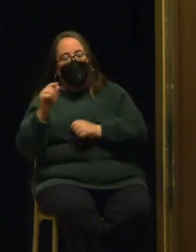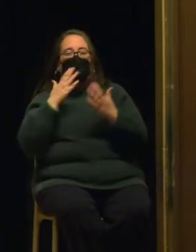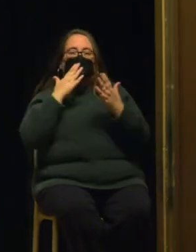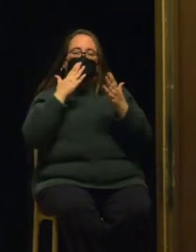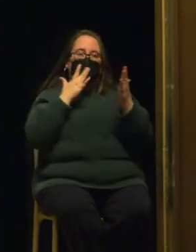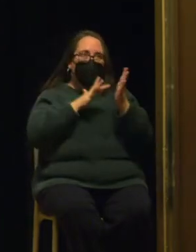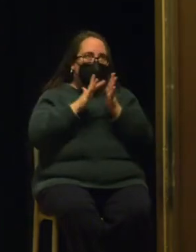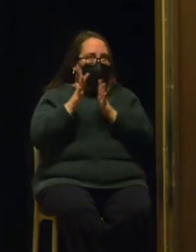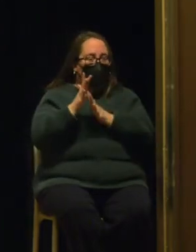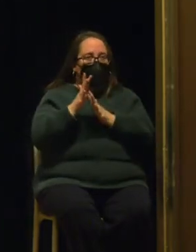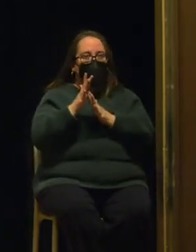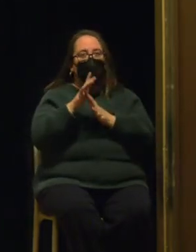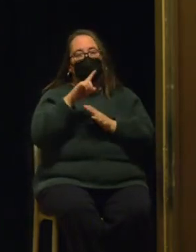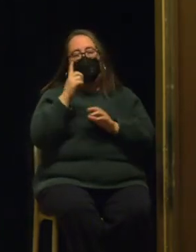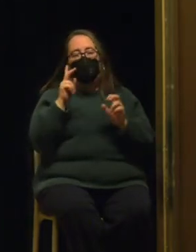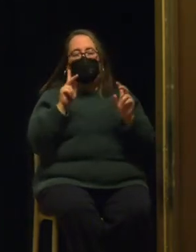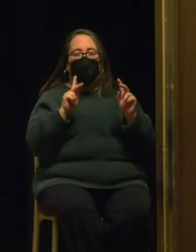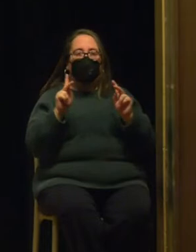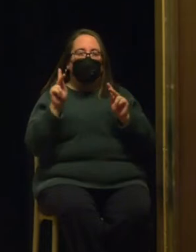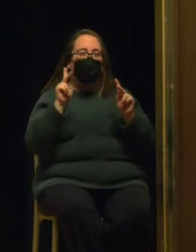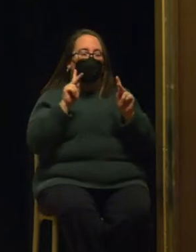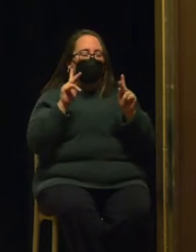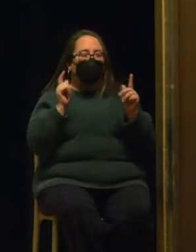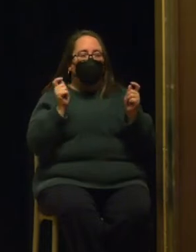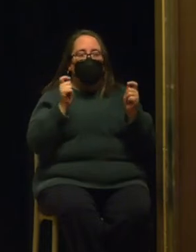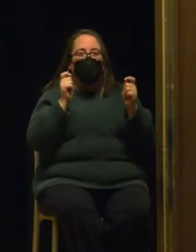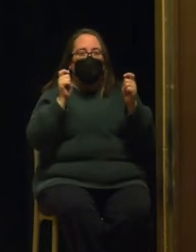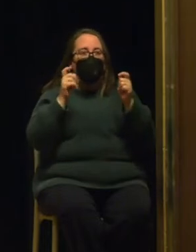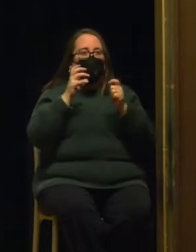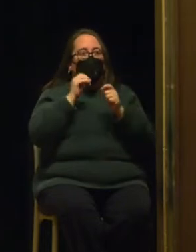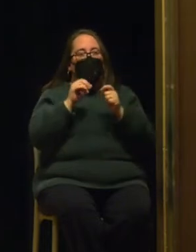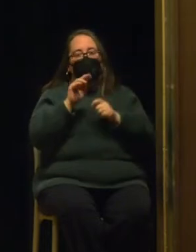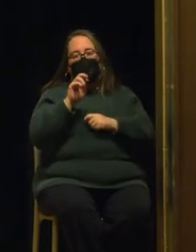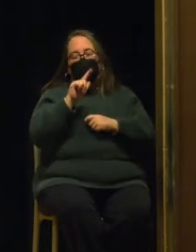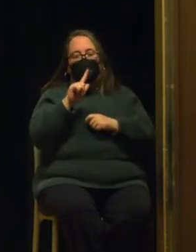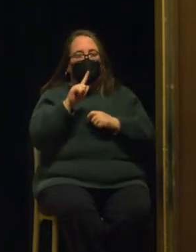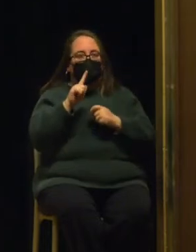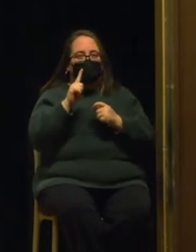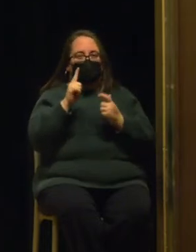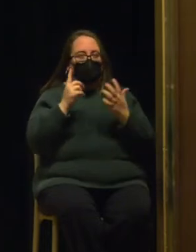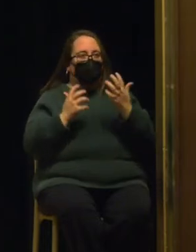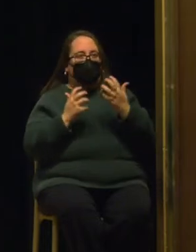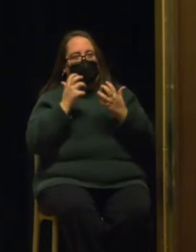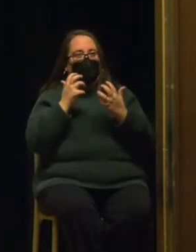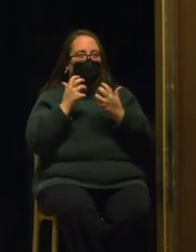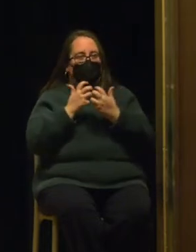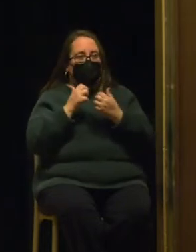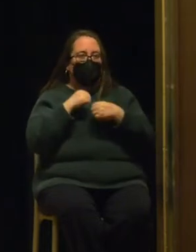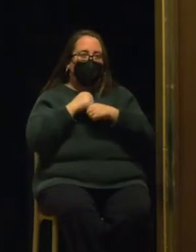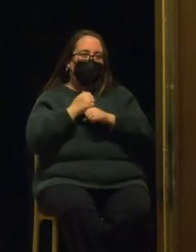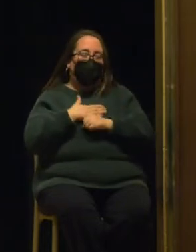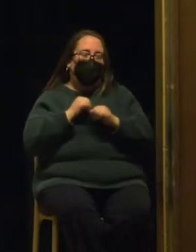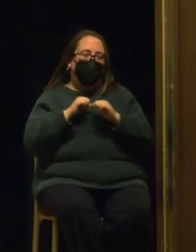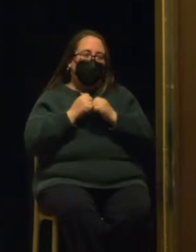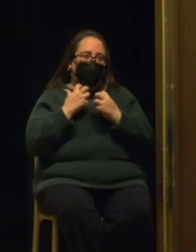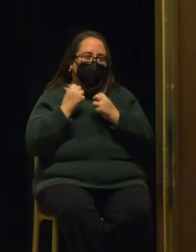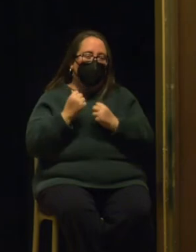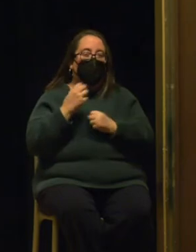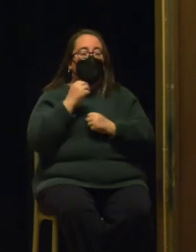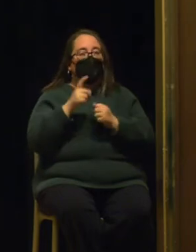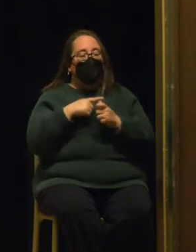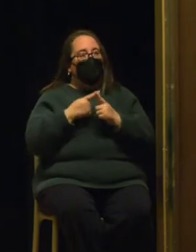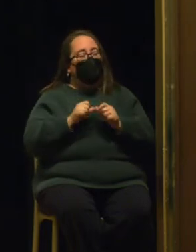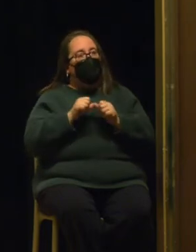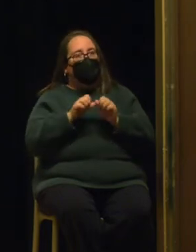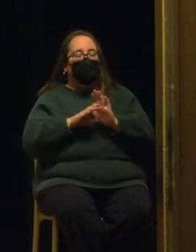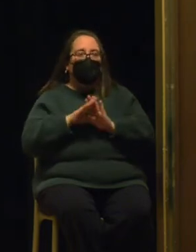Jesus, that Black people had our renaissance and this racial reckoning that made my agency so vital. So we not only survive,